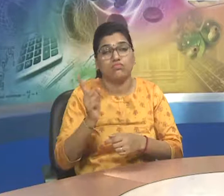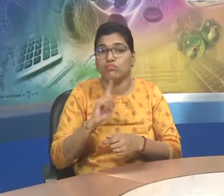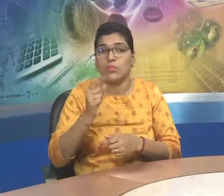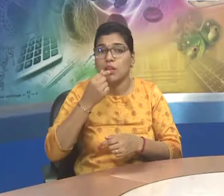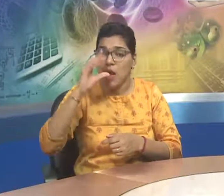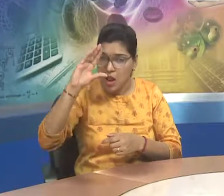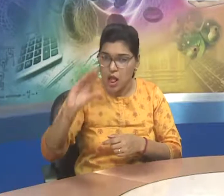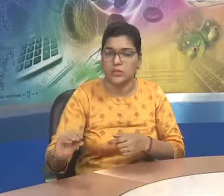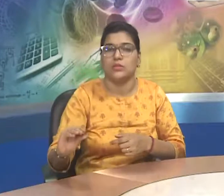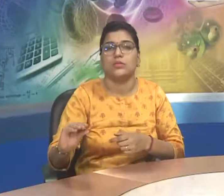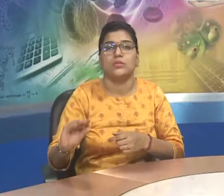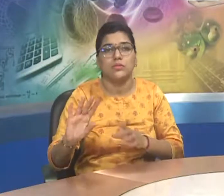relying on medicine